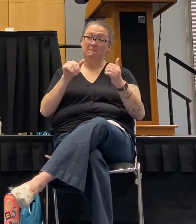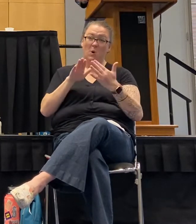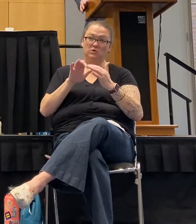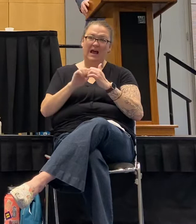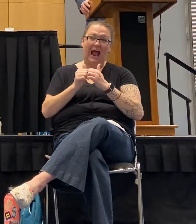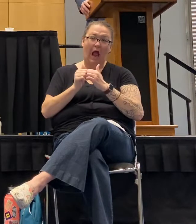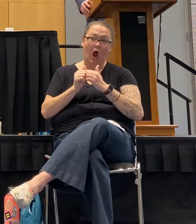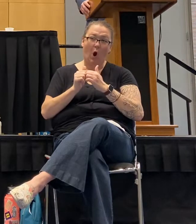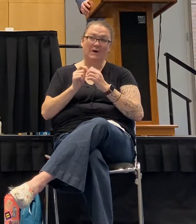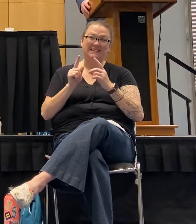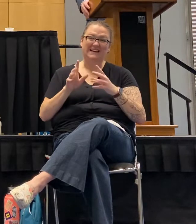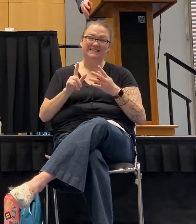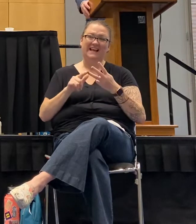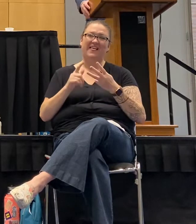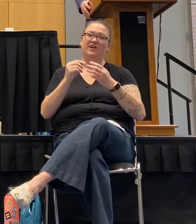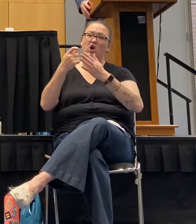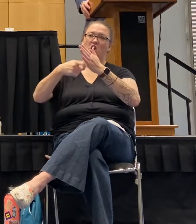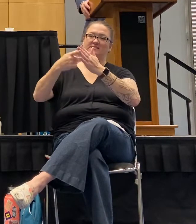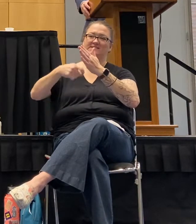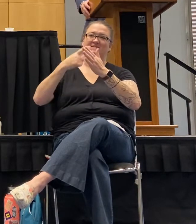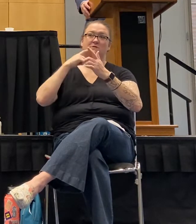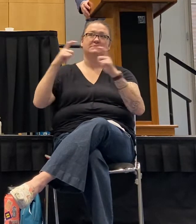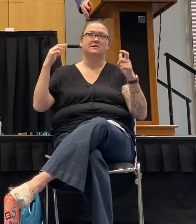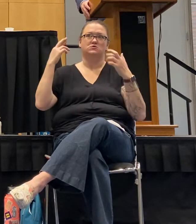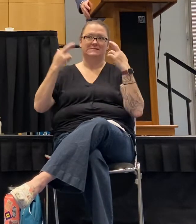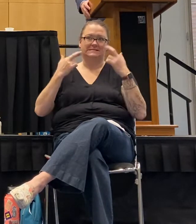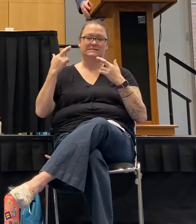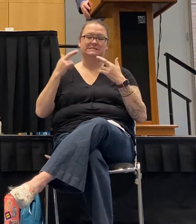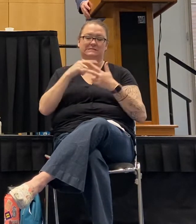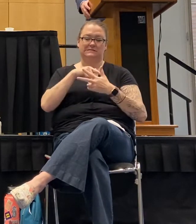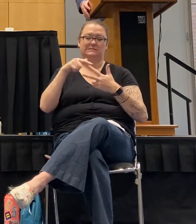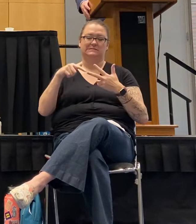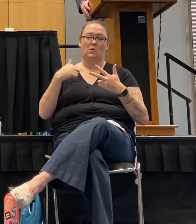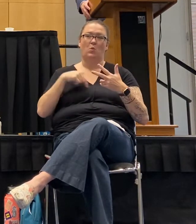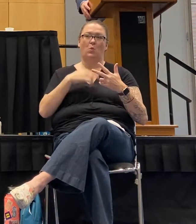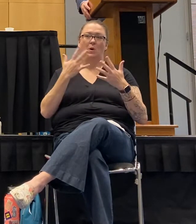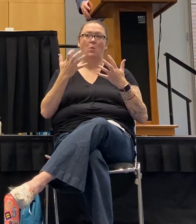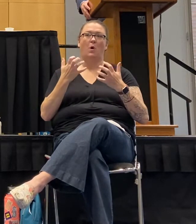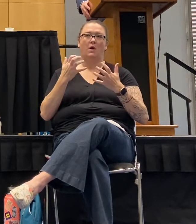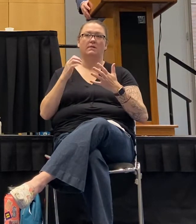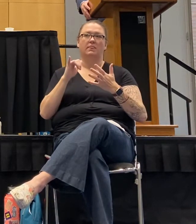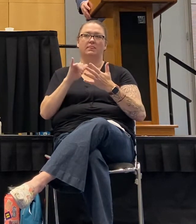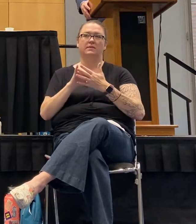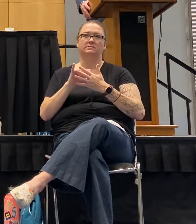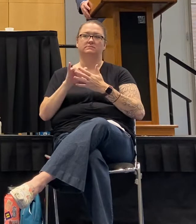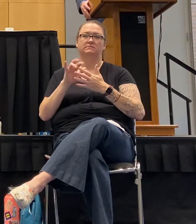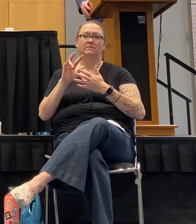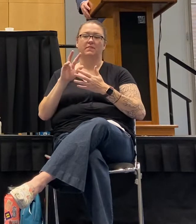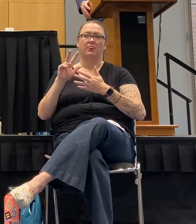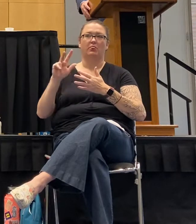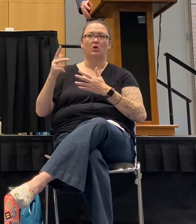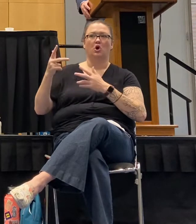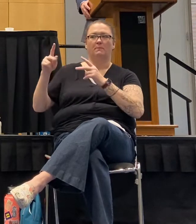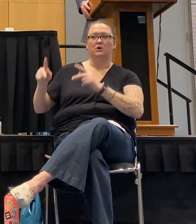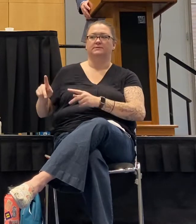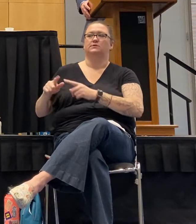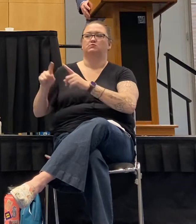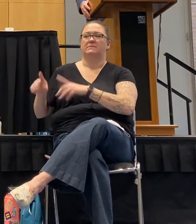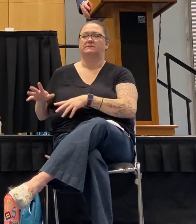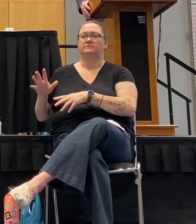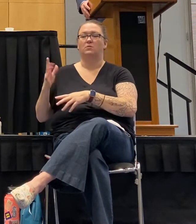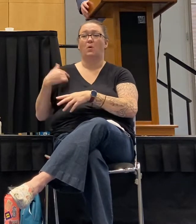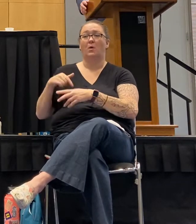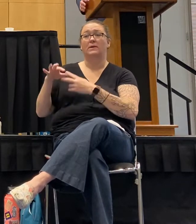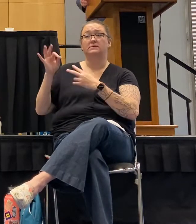it's done, and also the cost were big reasons why we were exploring this with these third parties, and why ultimately we chose to